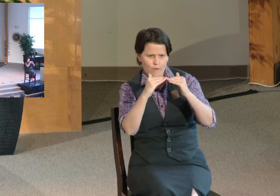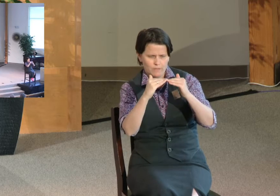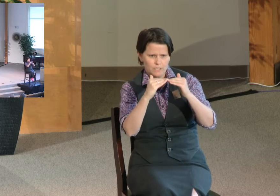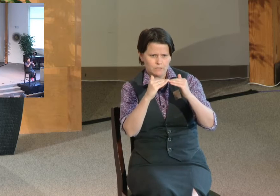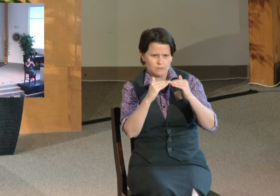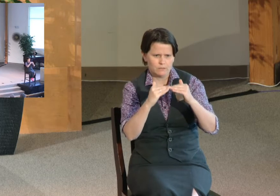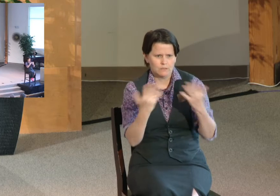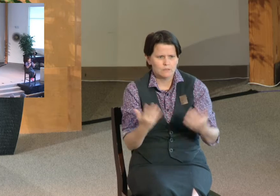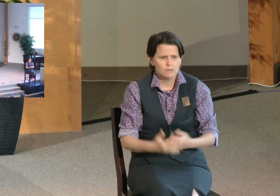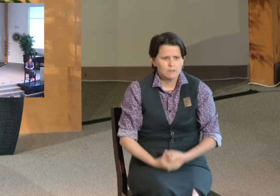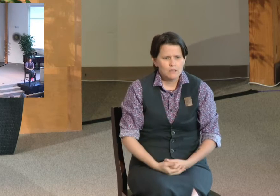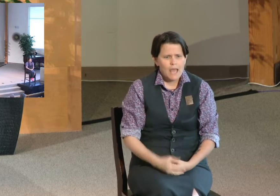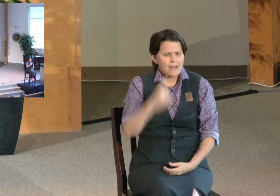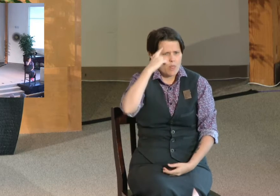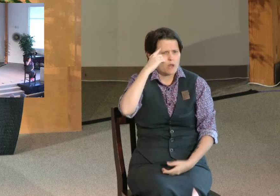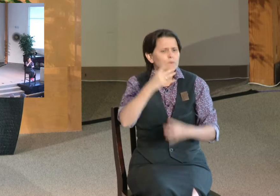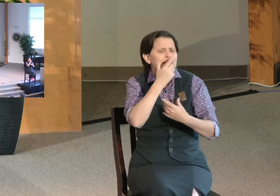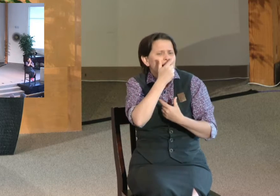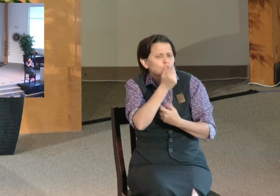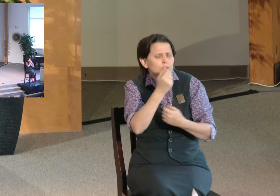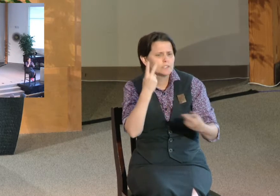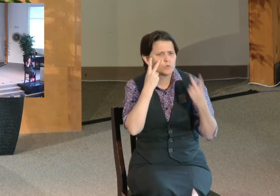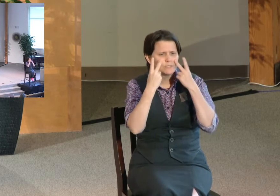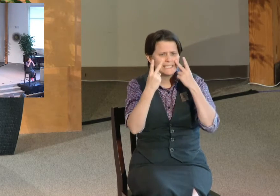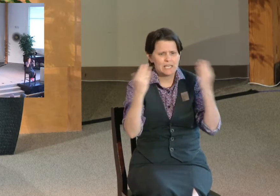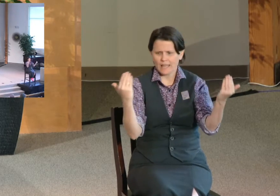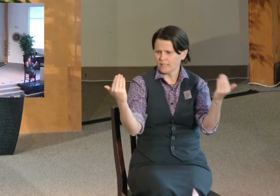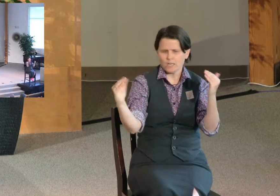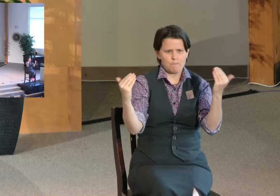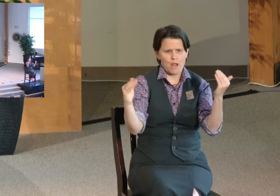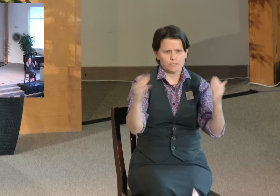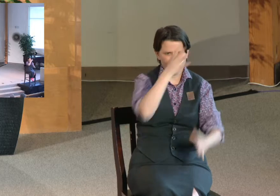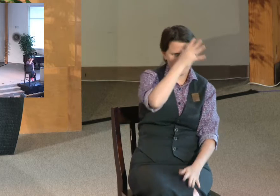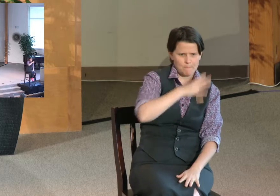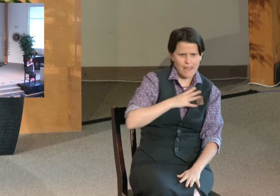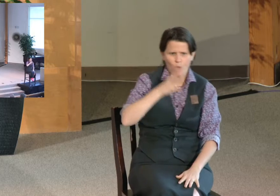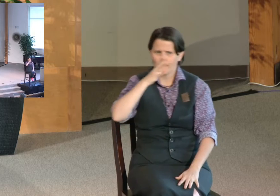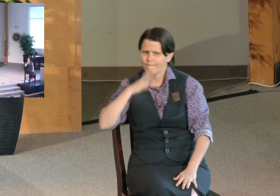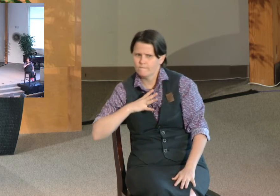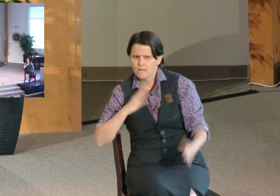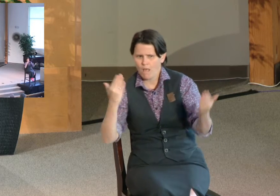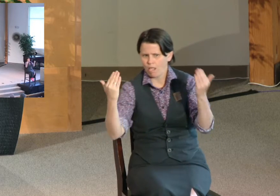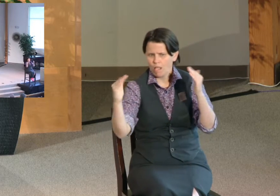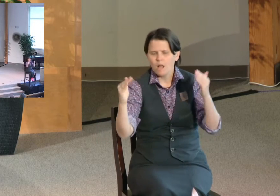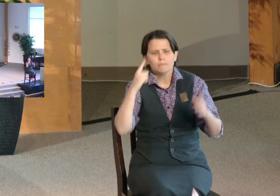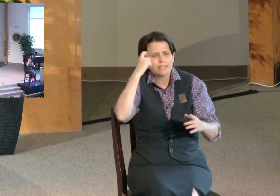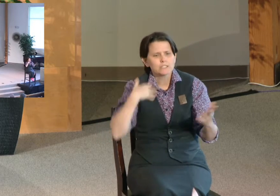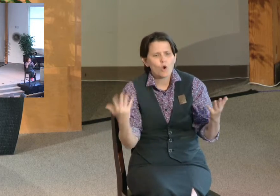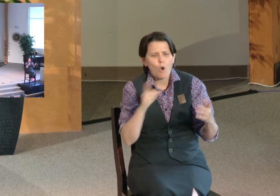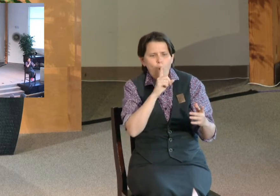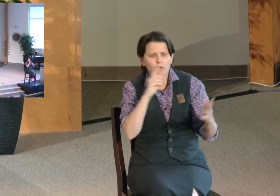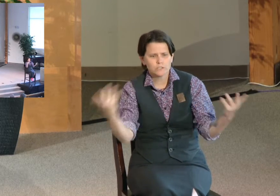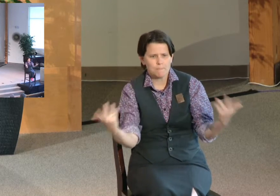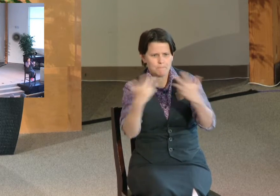and perspective of that because there are some correlations. But today, it's all about the guys. So we're just